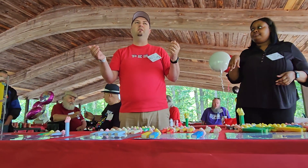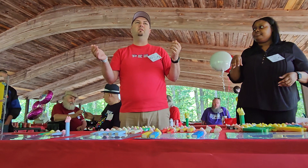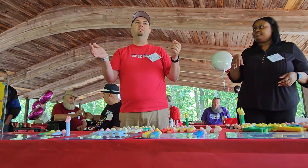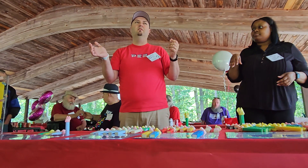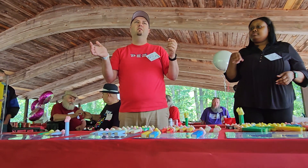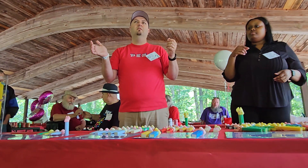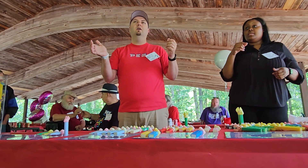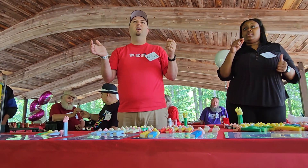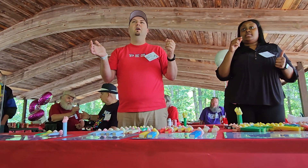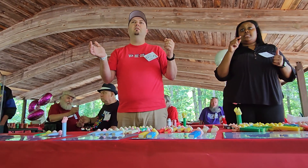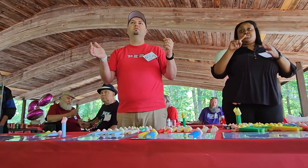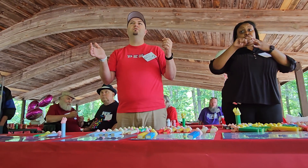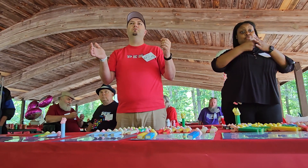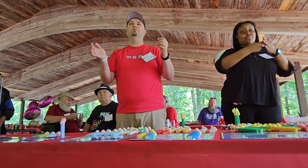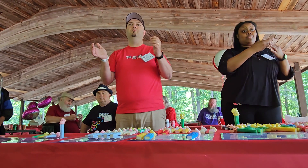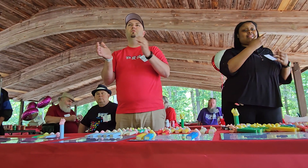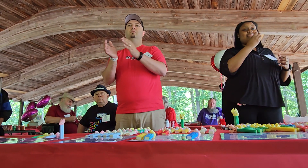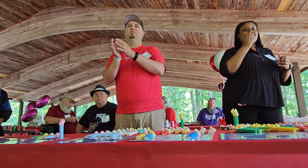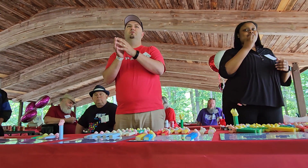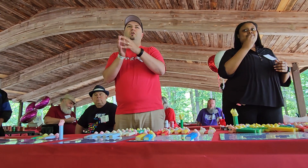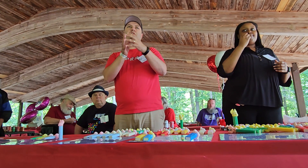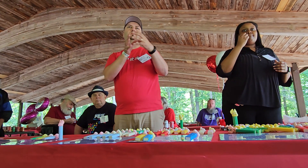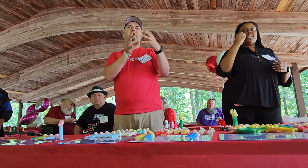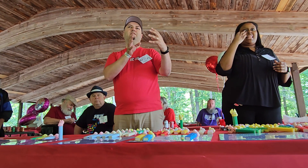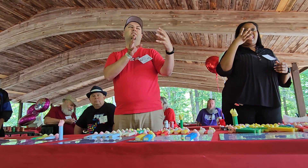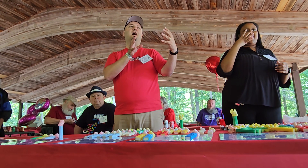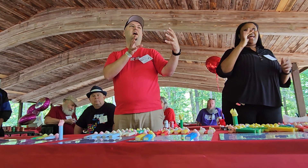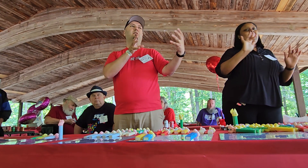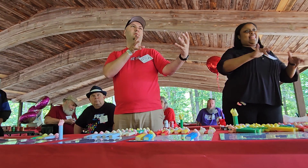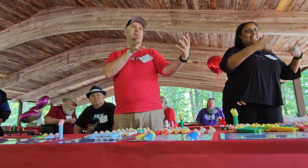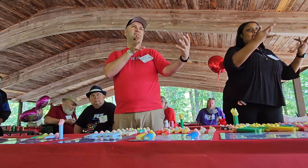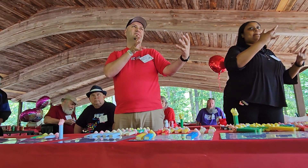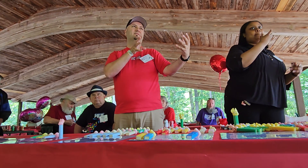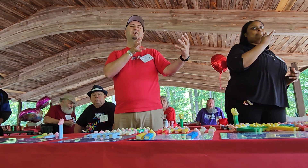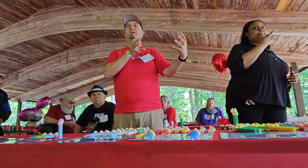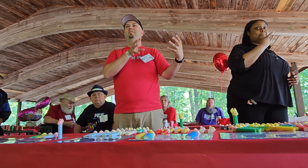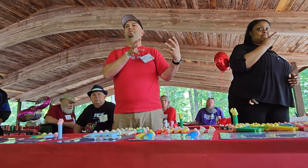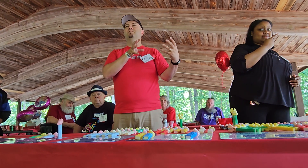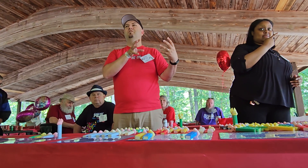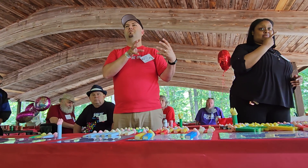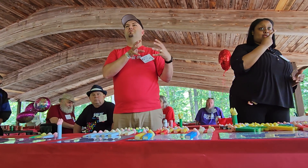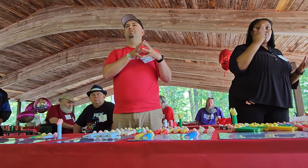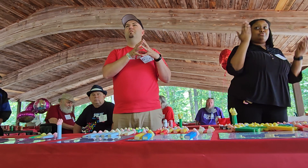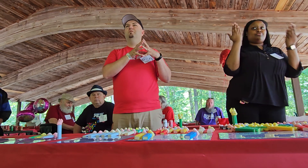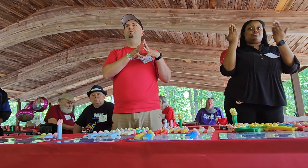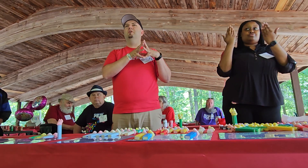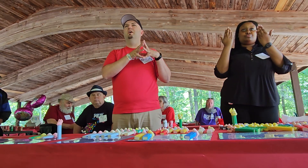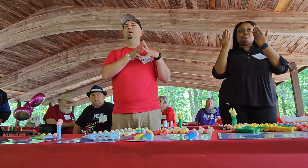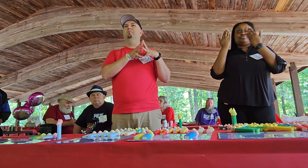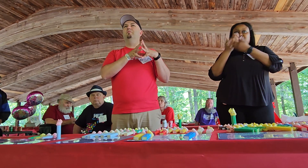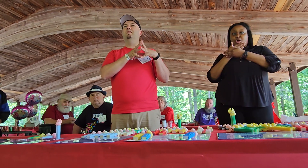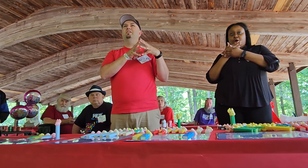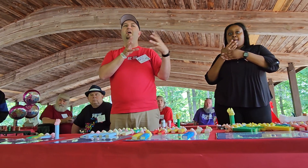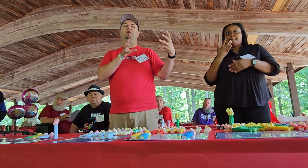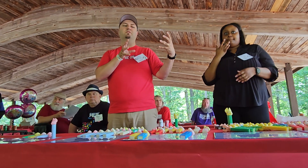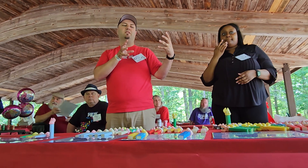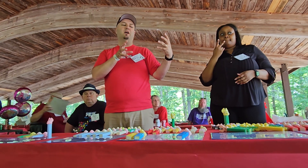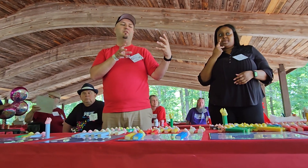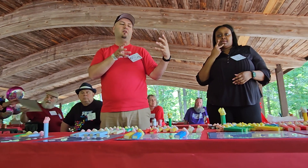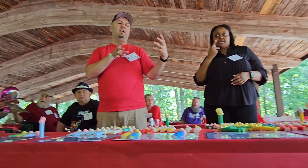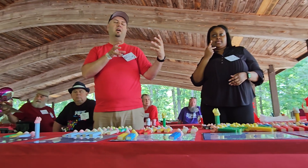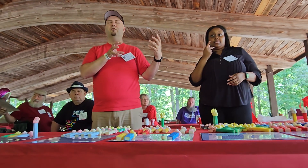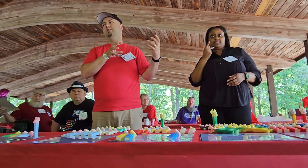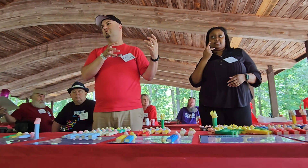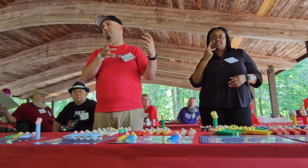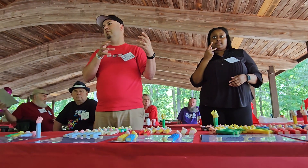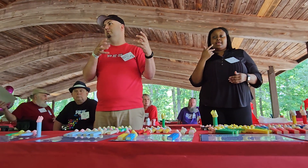light pink to darker pink to hotter pink. And there's also, then the yellow is the